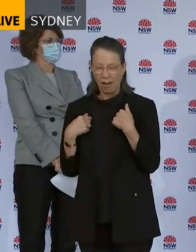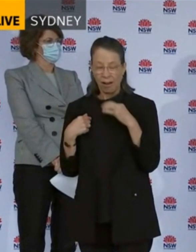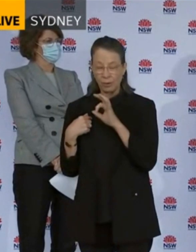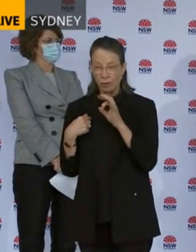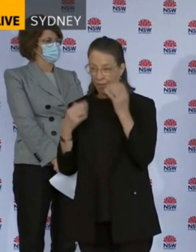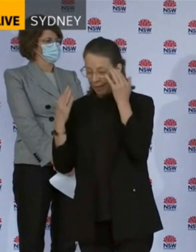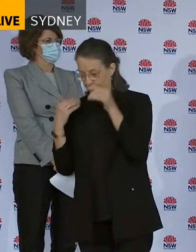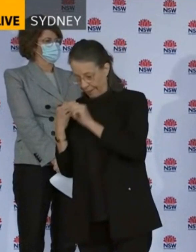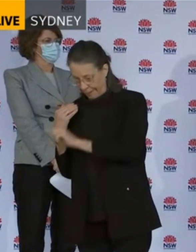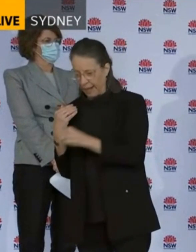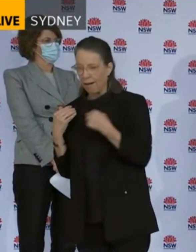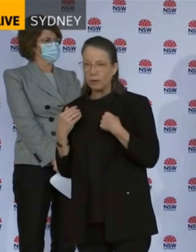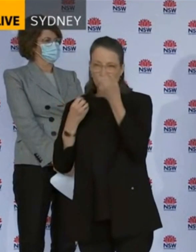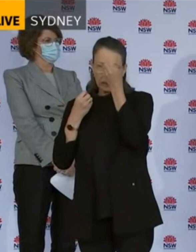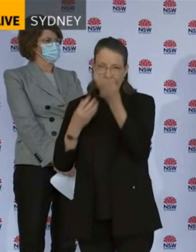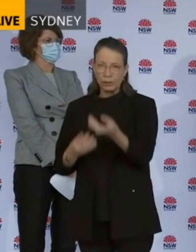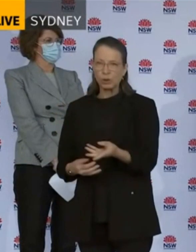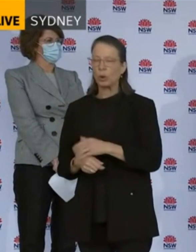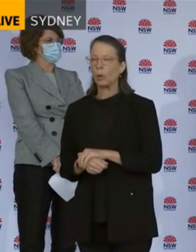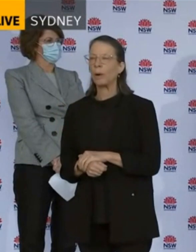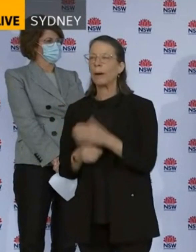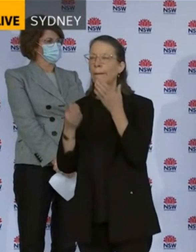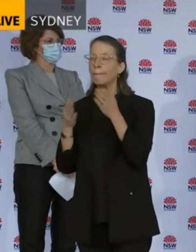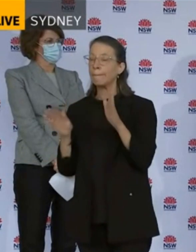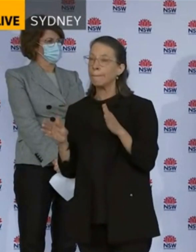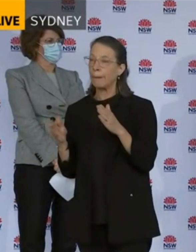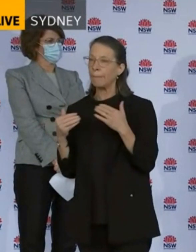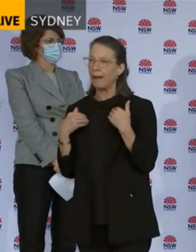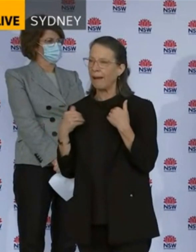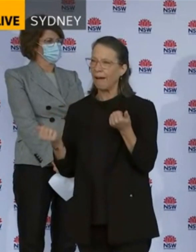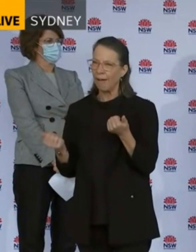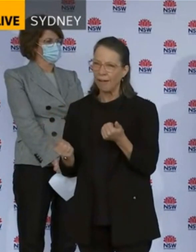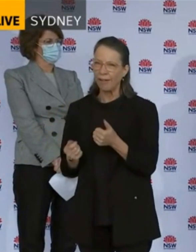community that the public health officials,